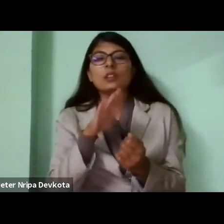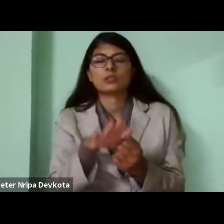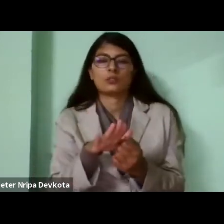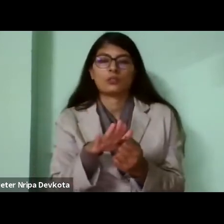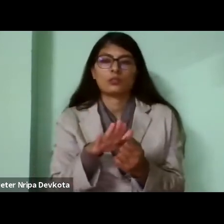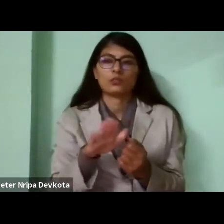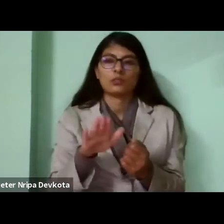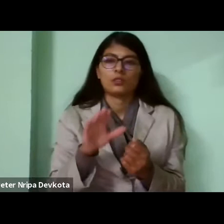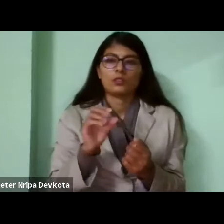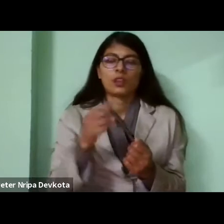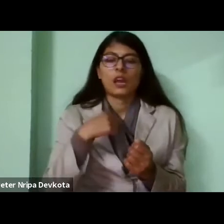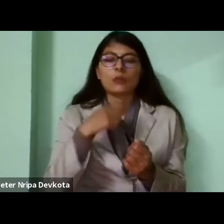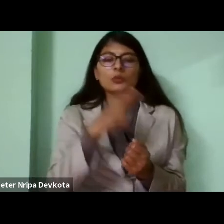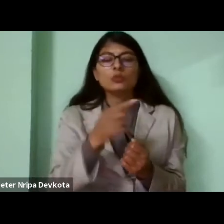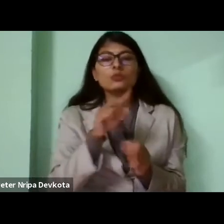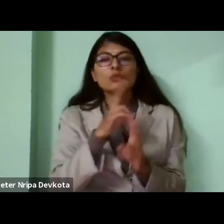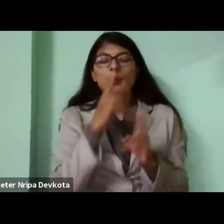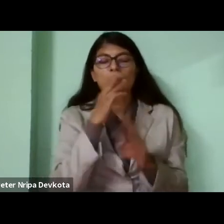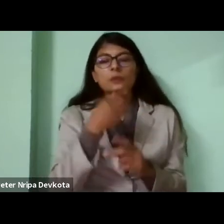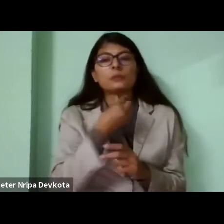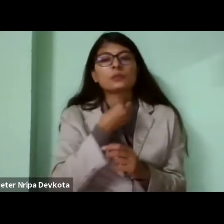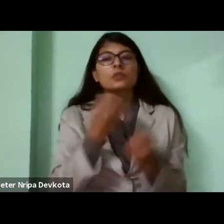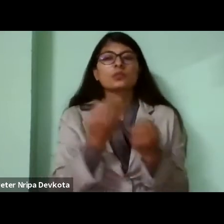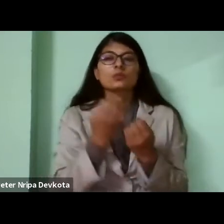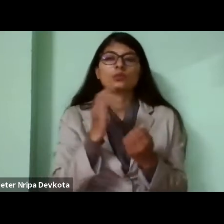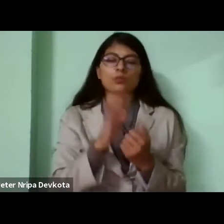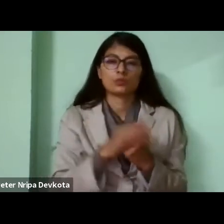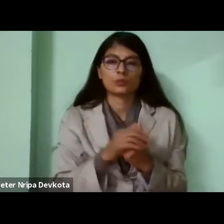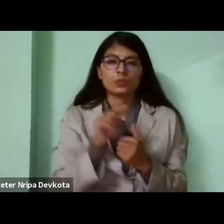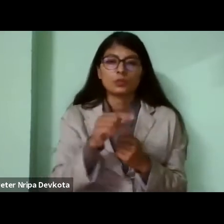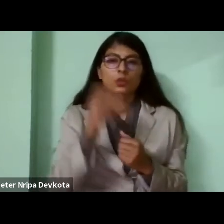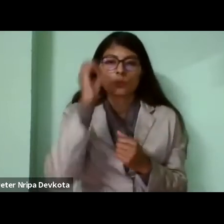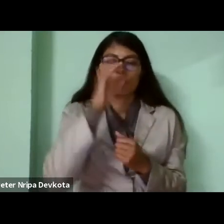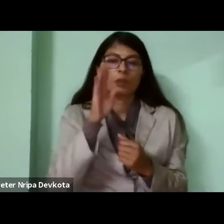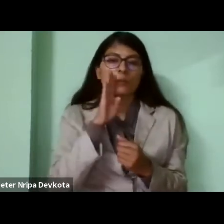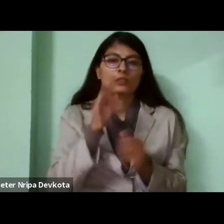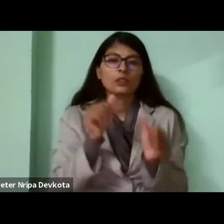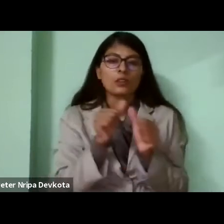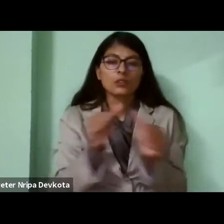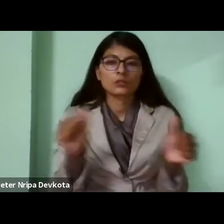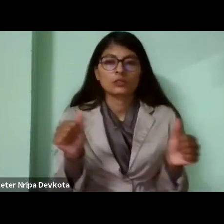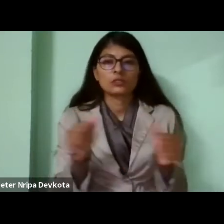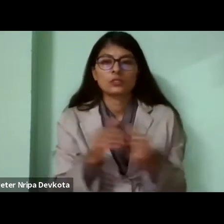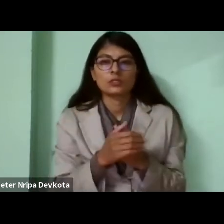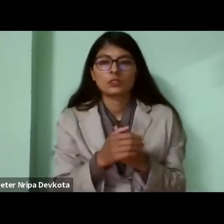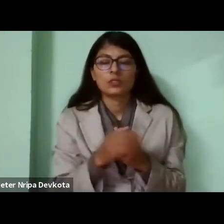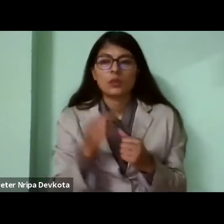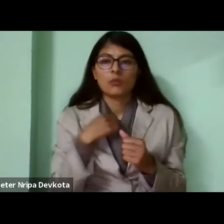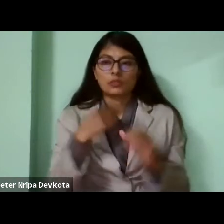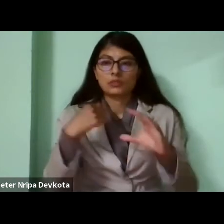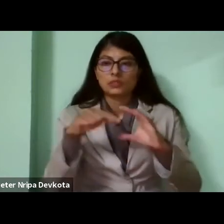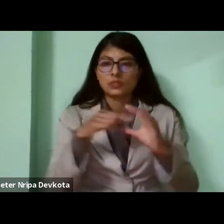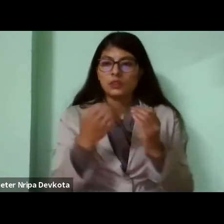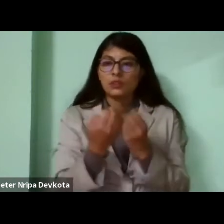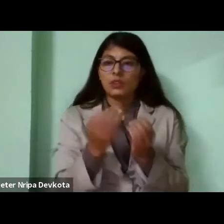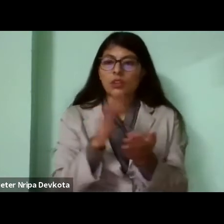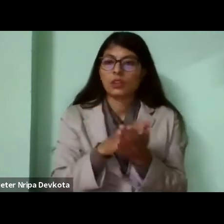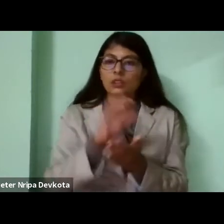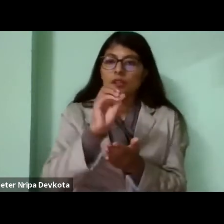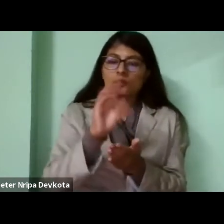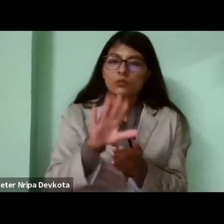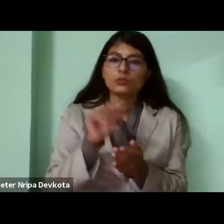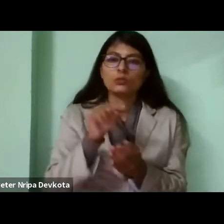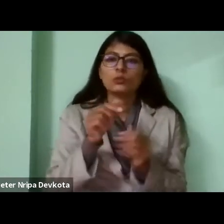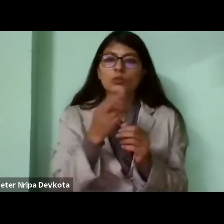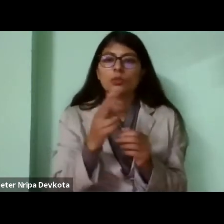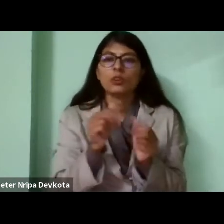in as sex workers. As for the definition, I'm going to type it in the typing box so that we can be able to continue